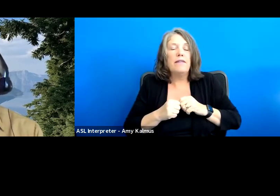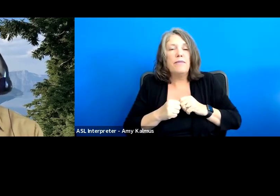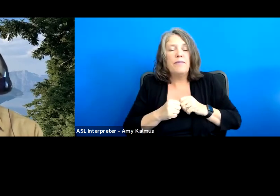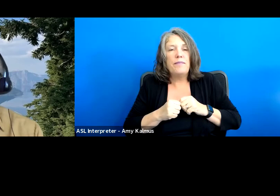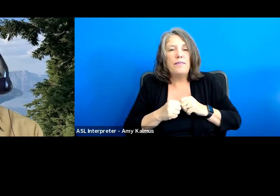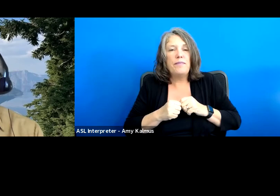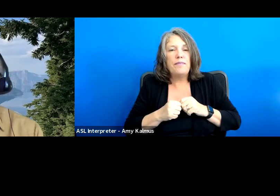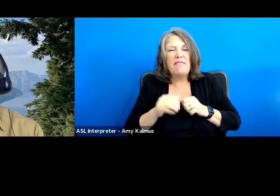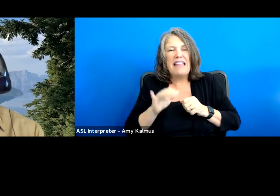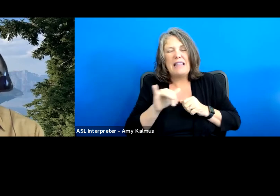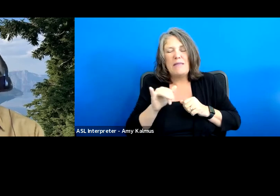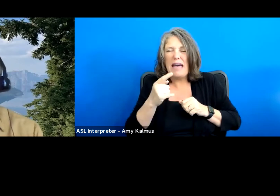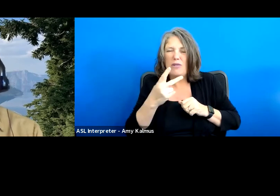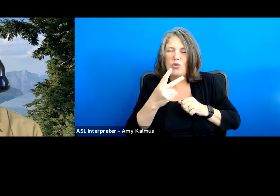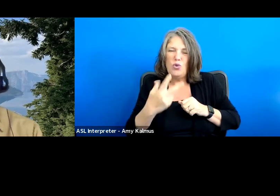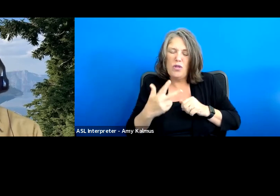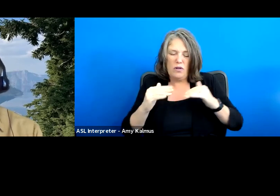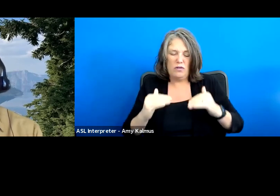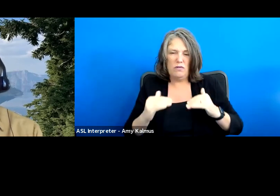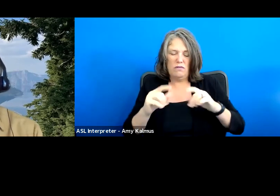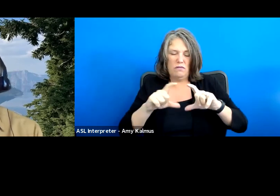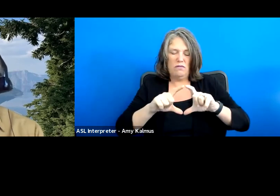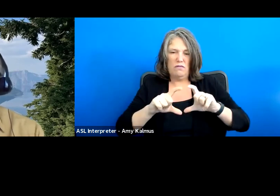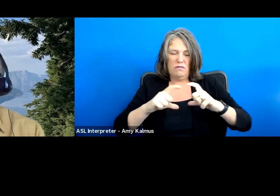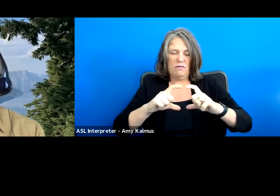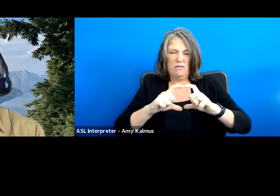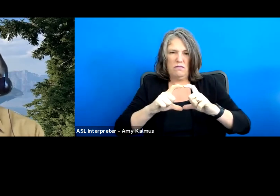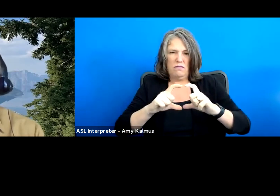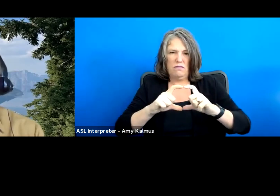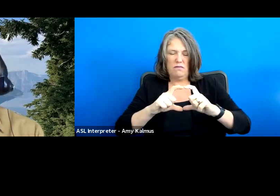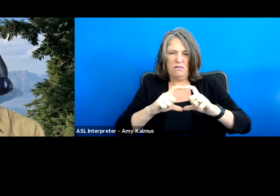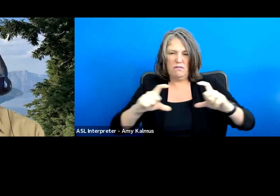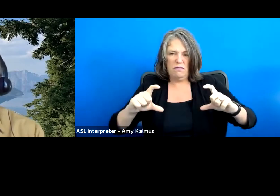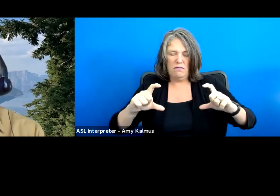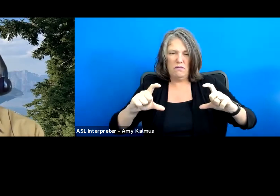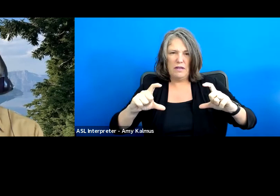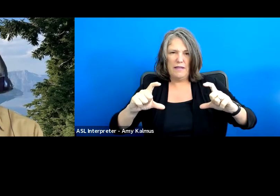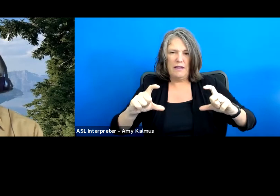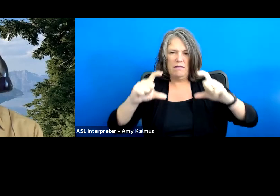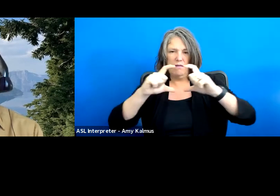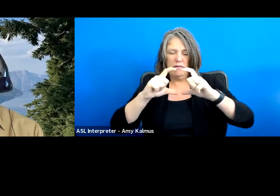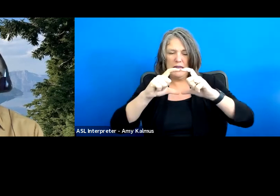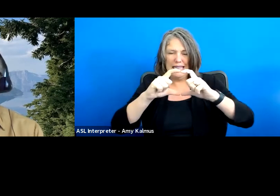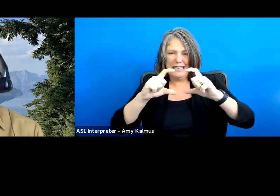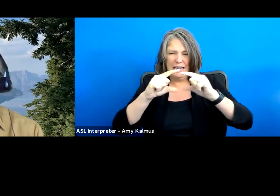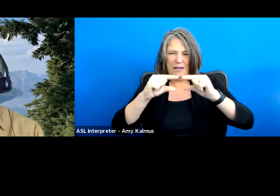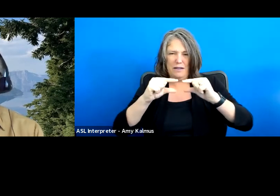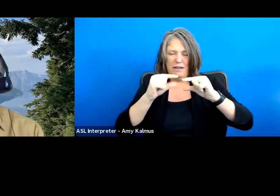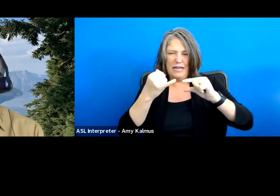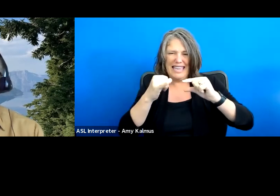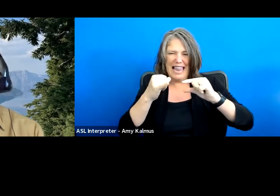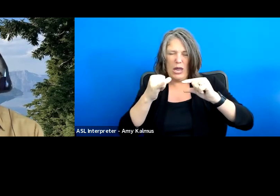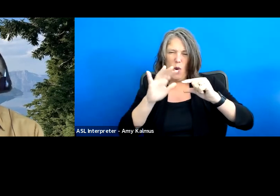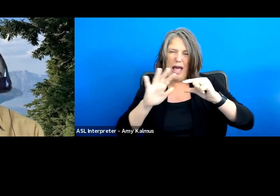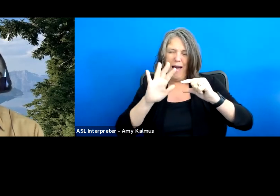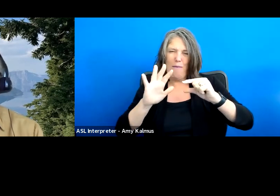And it goes about 2/3 of the way up. Above that is the color yellow. And that goes just